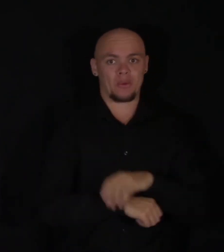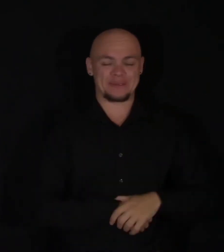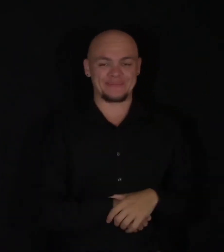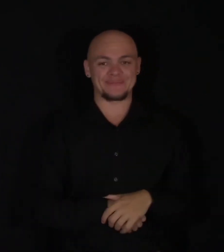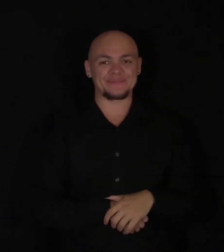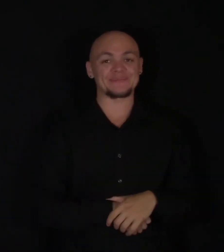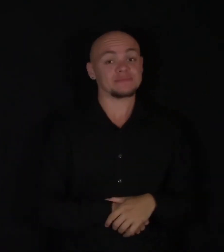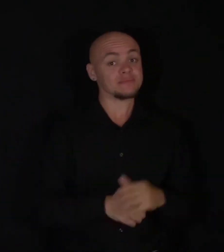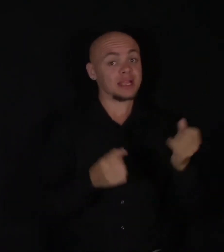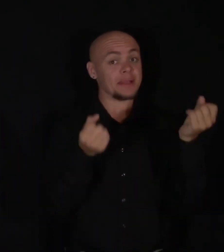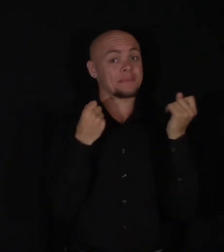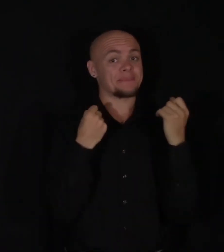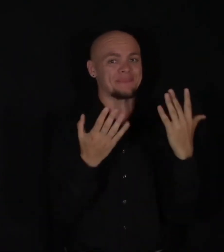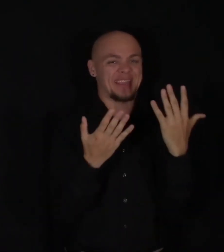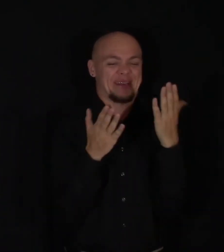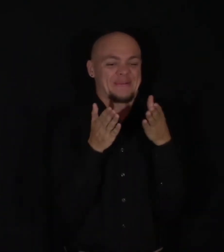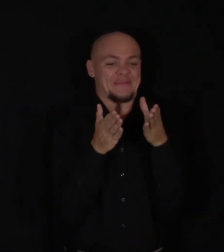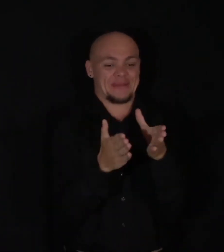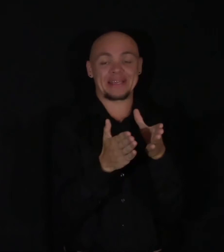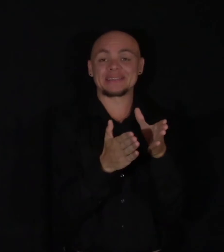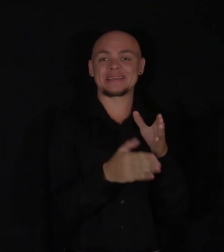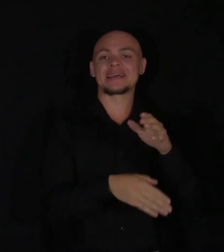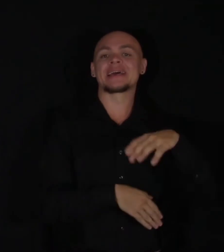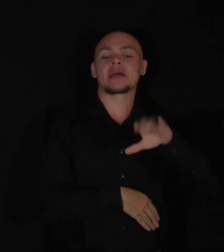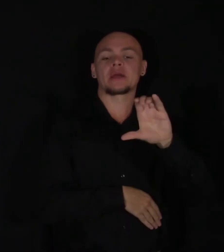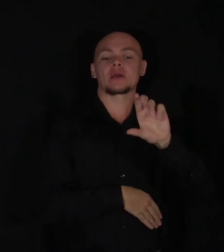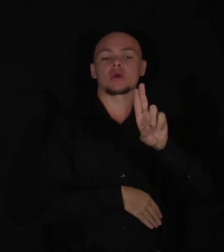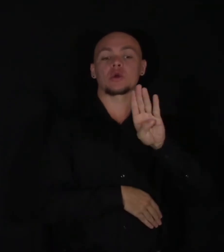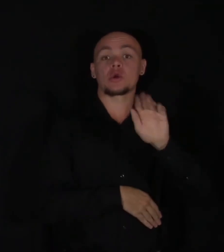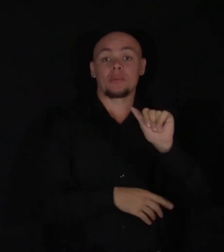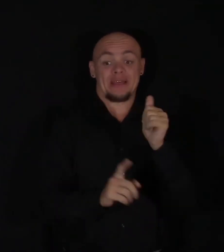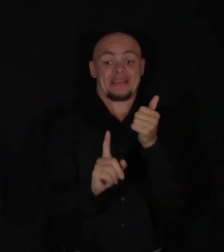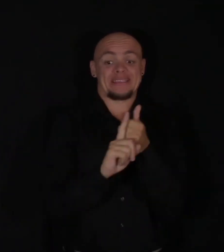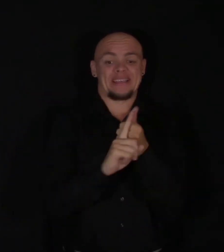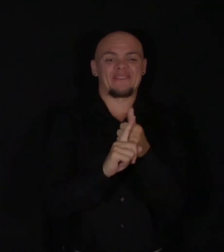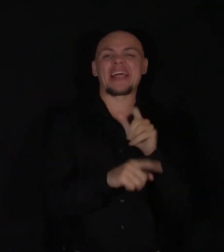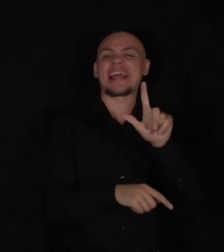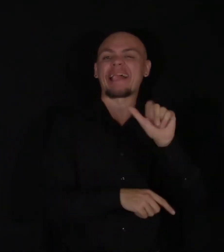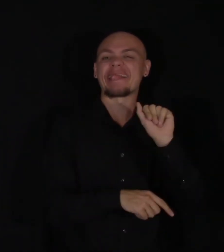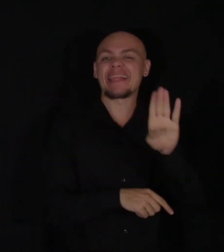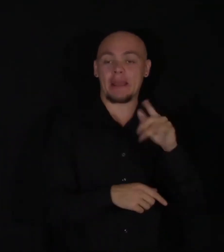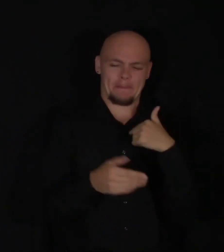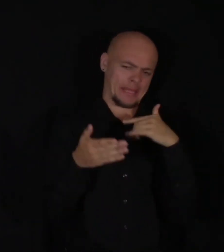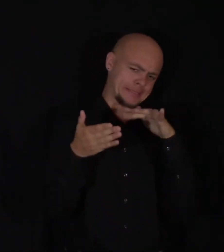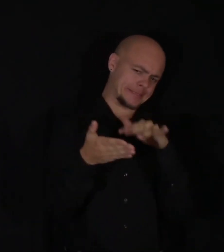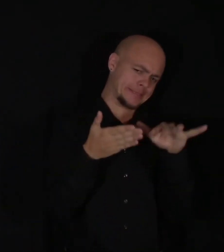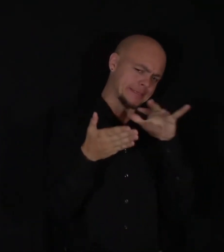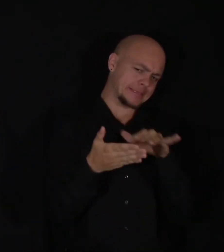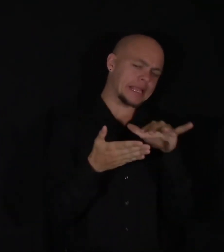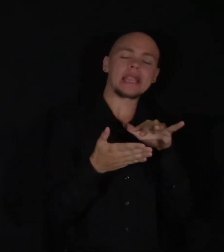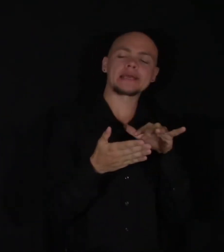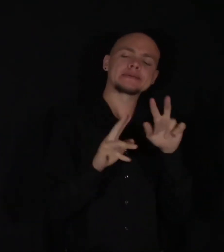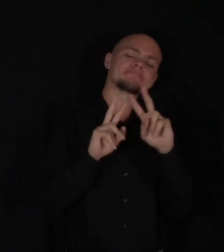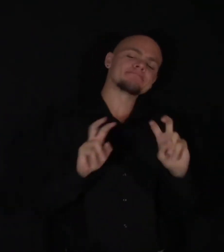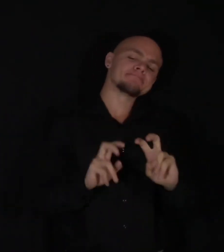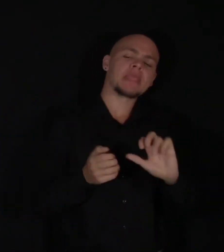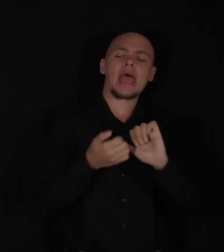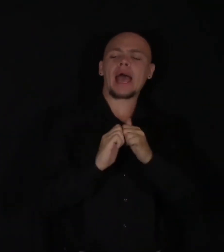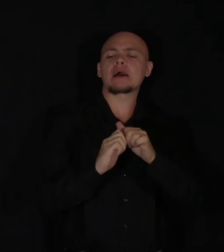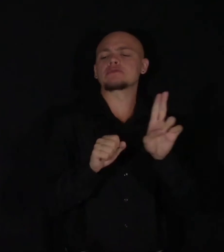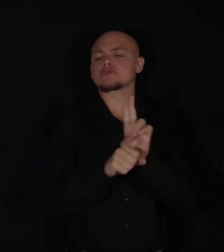many ways, Cuba has been like a seduction laboratory for me, where I get to study seduction and understand how they use it better.